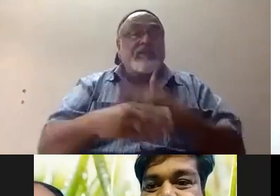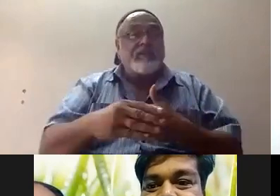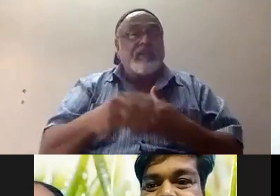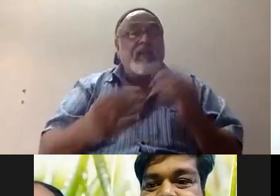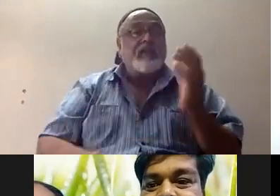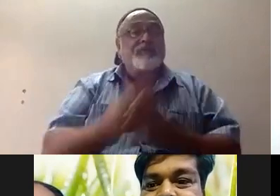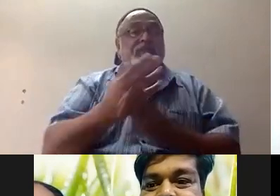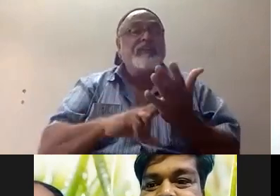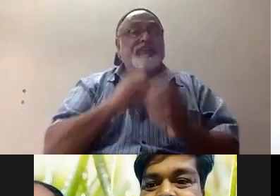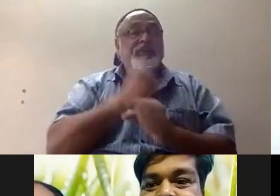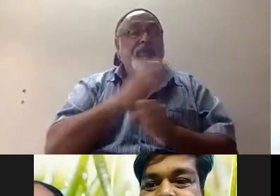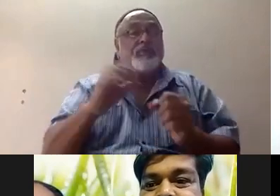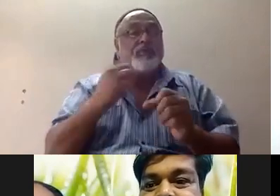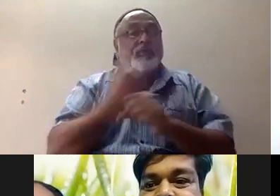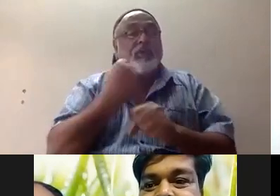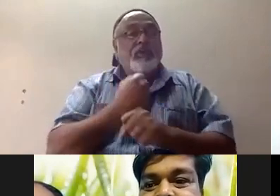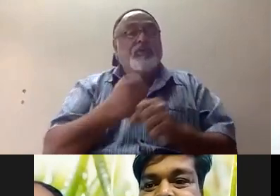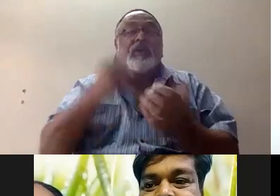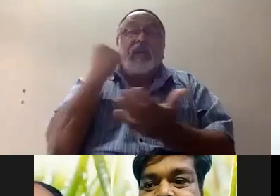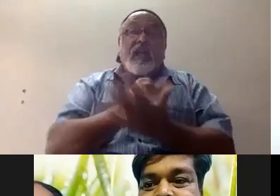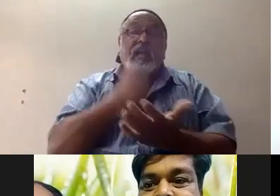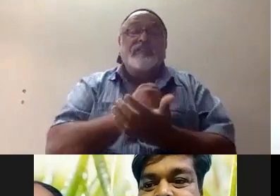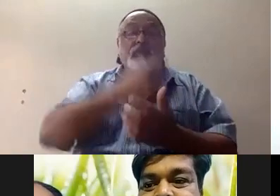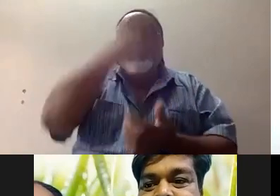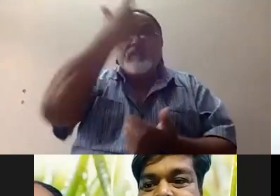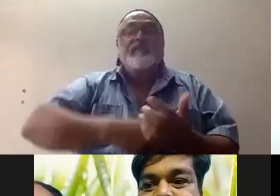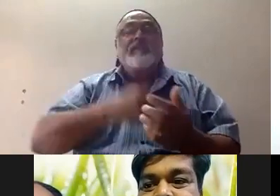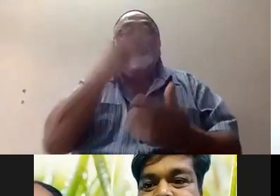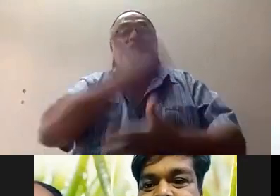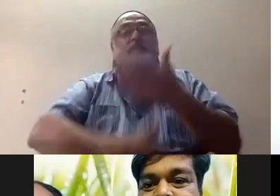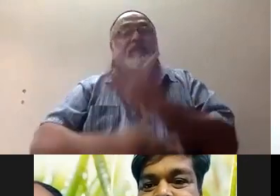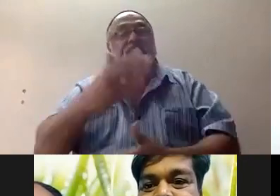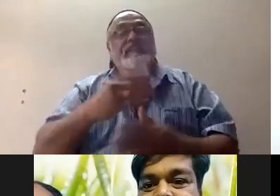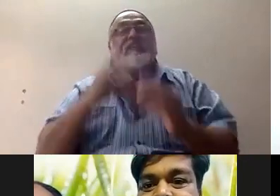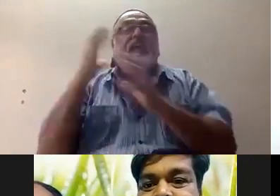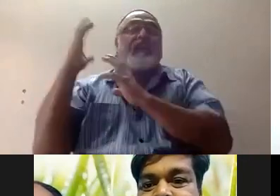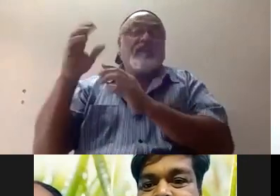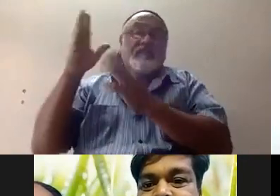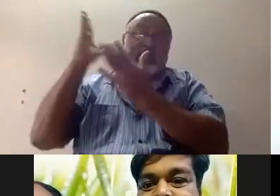organization that works for the rights of persons with disabilities in Kerala.